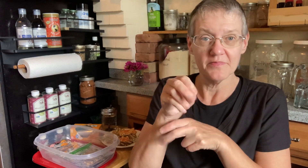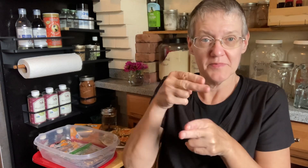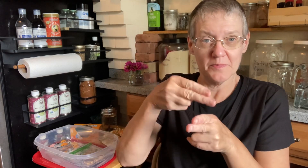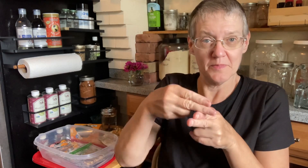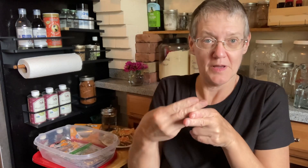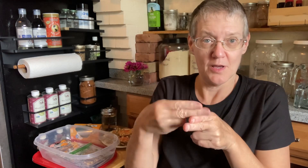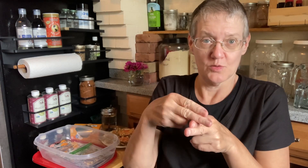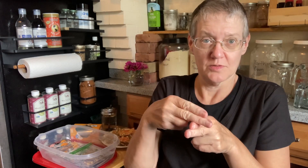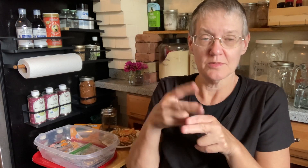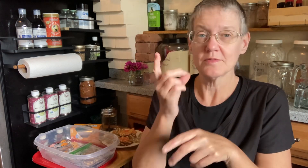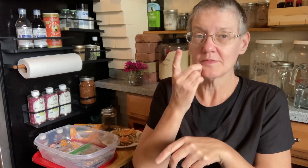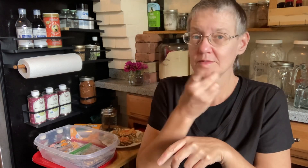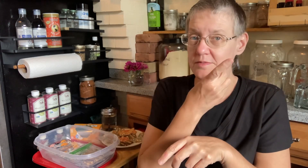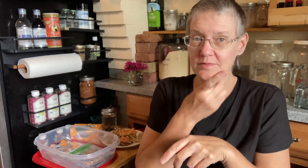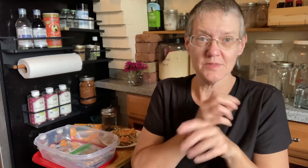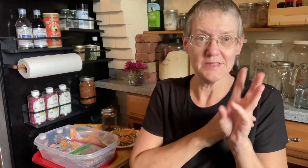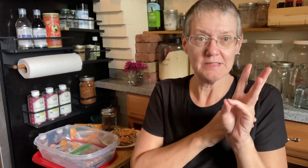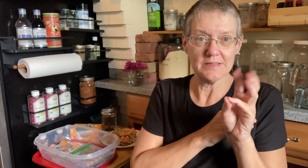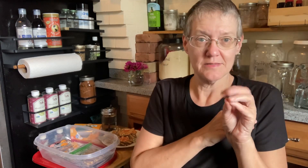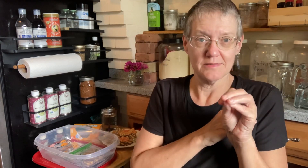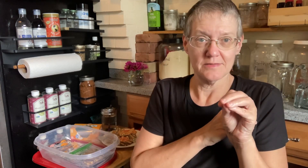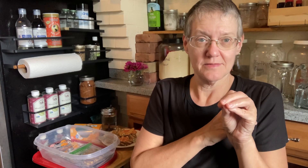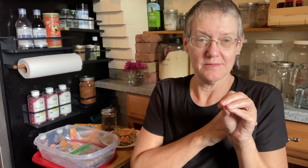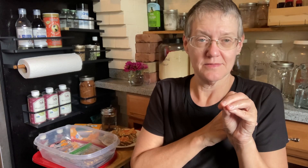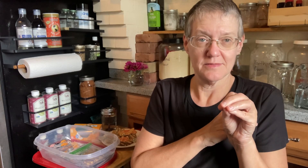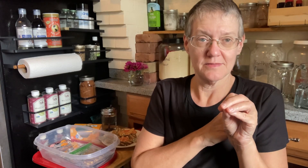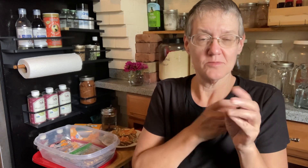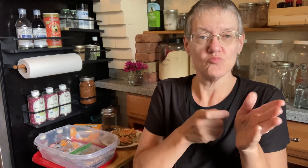us, I've lost 150 pounds and Dale has lost 60.